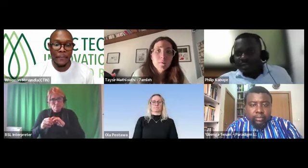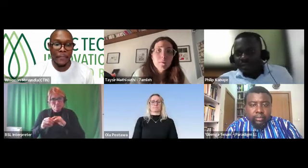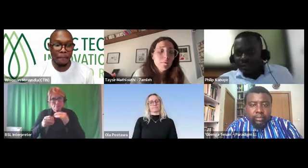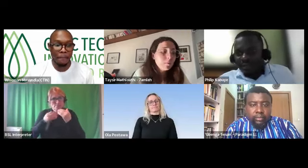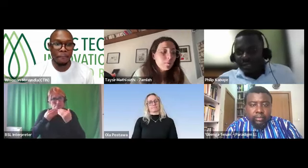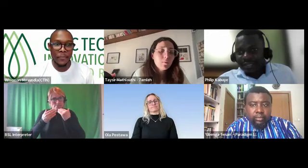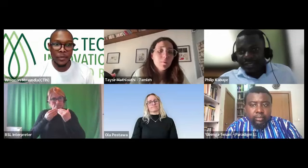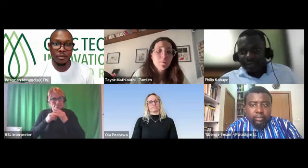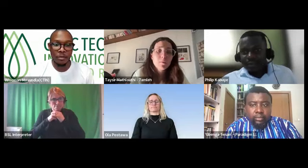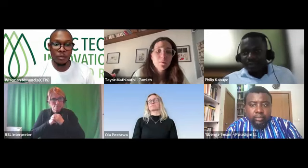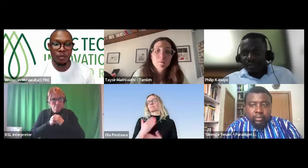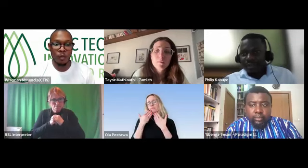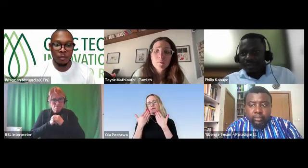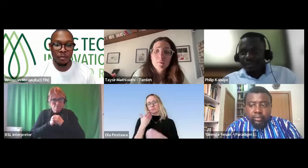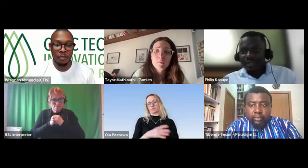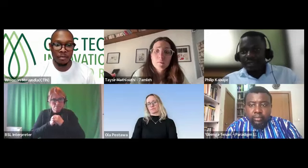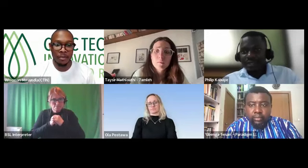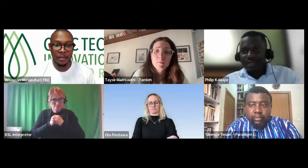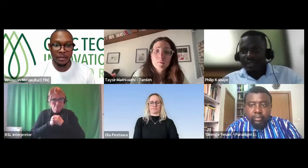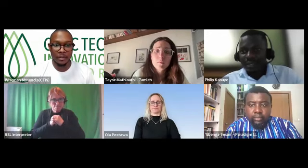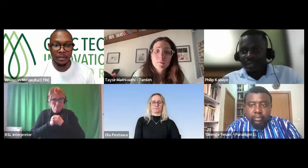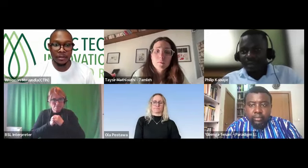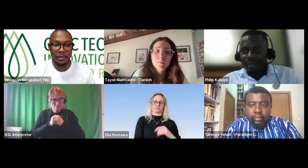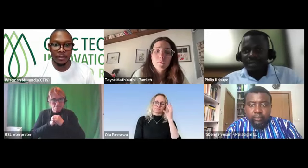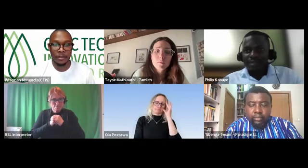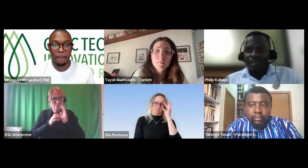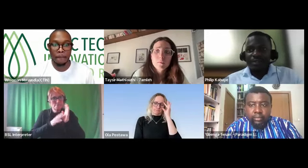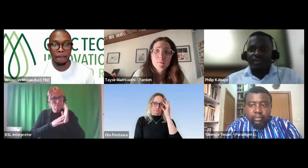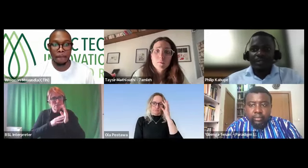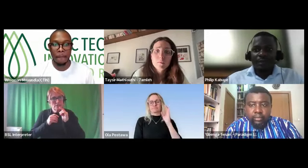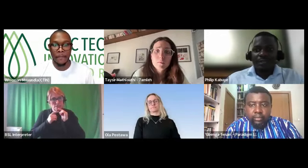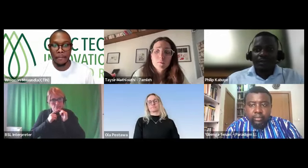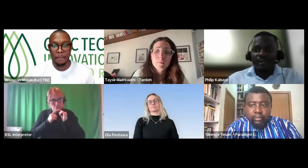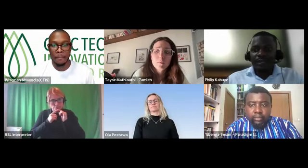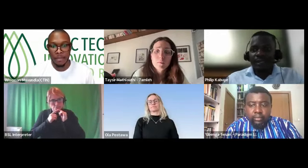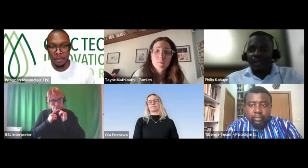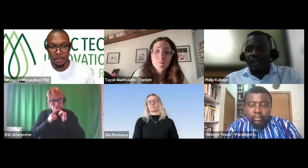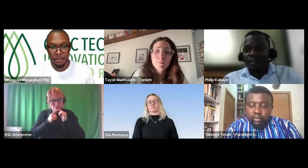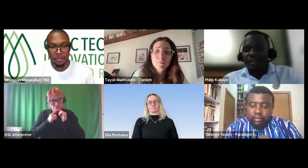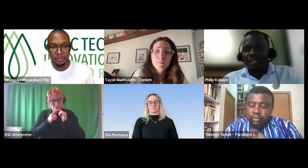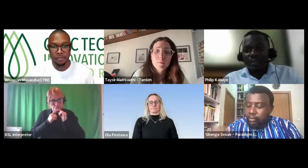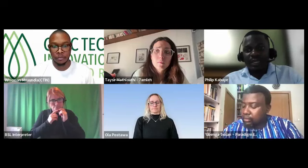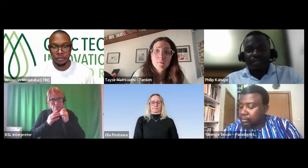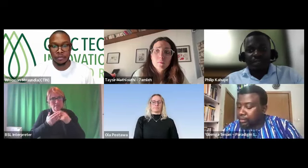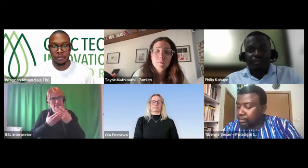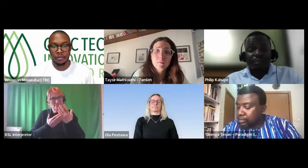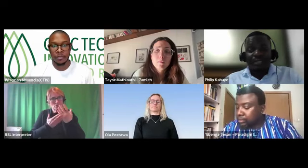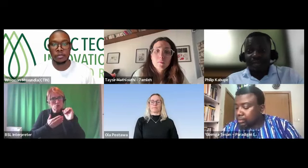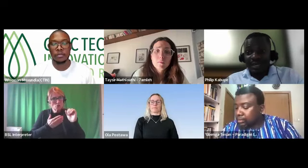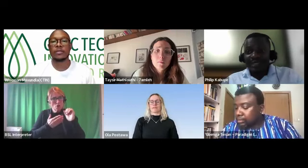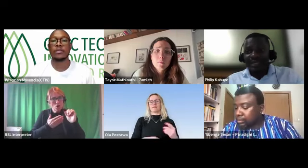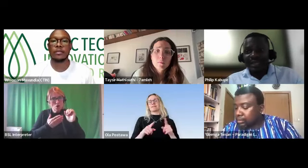Thank you. Just very fast, because Maria also says that the rapid evolution of technology often outpaces regulation